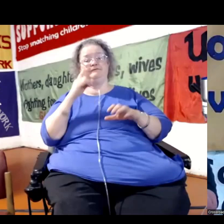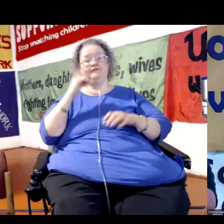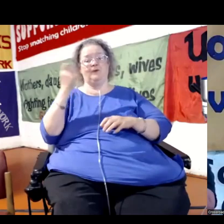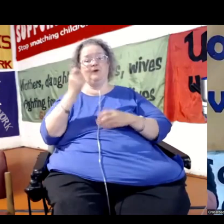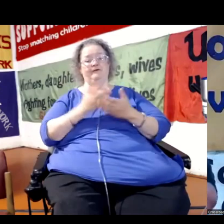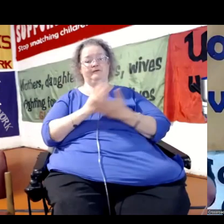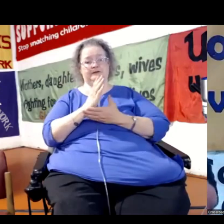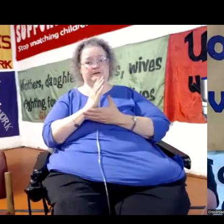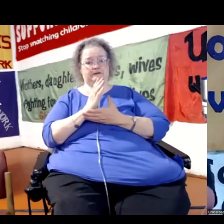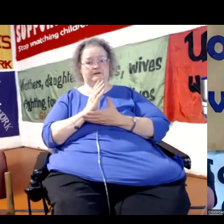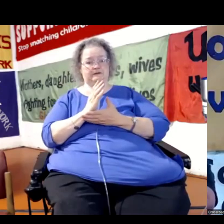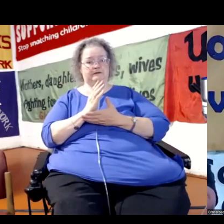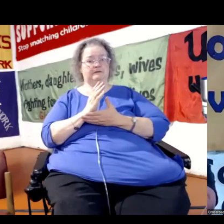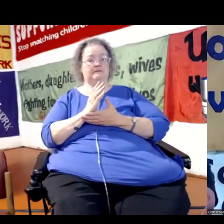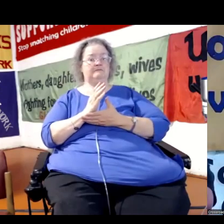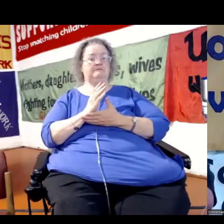Even